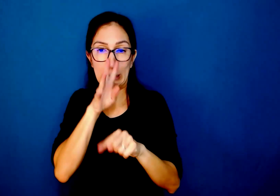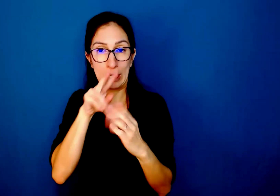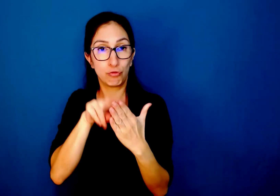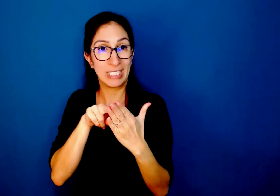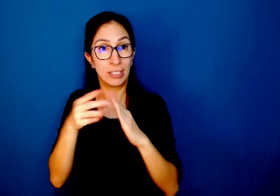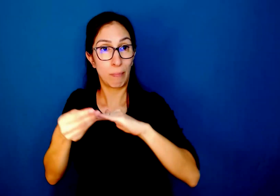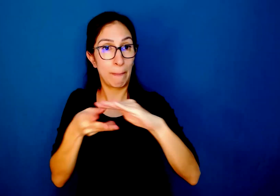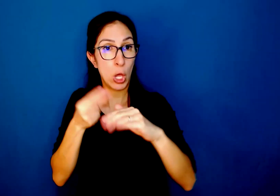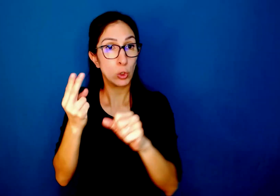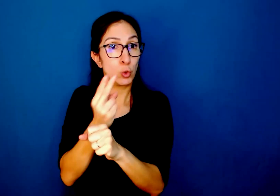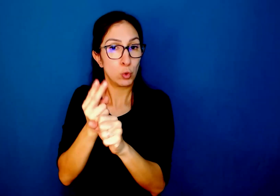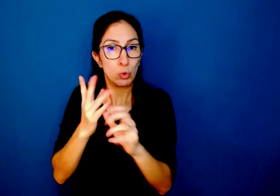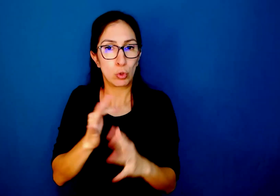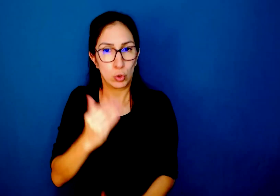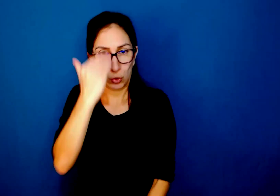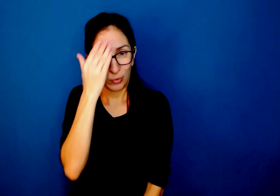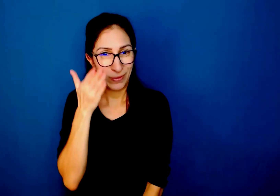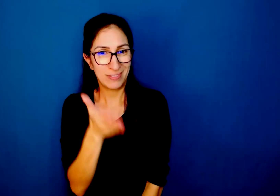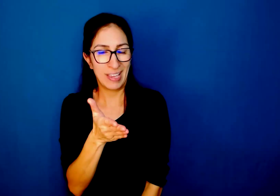is the first element